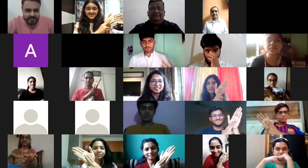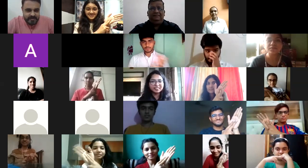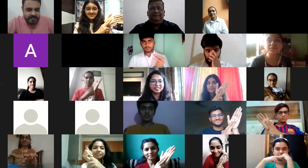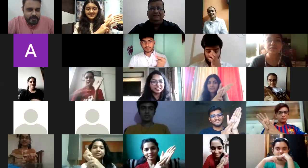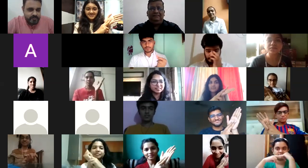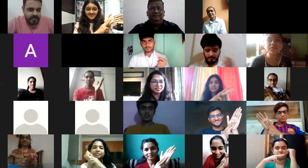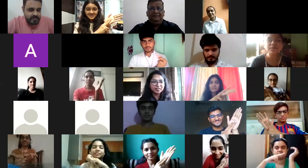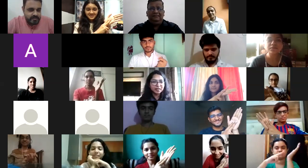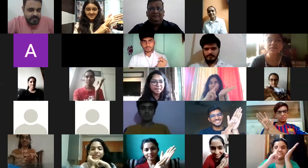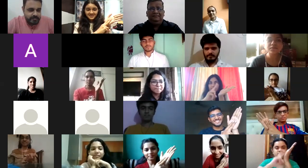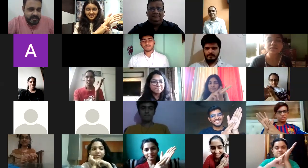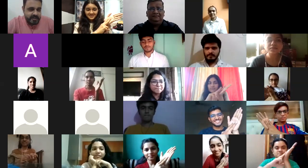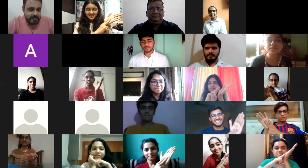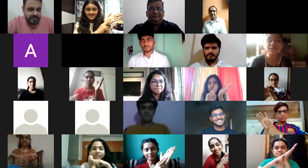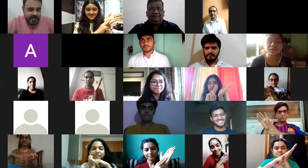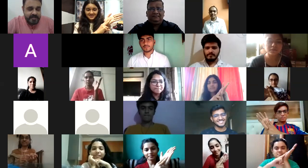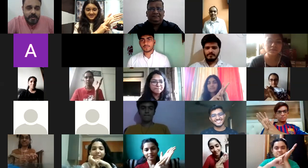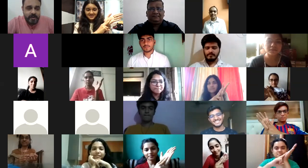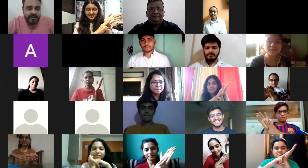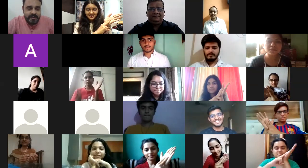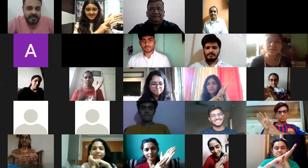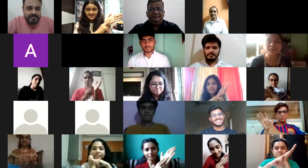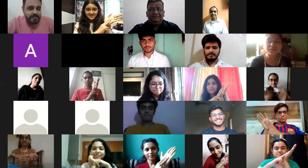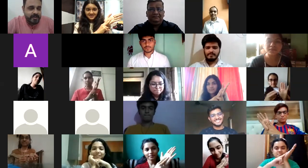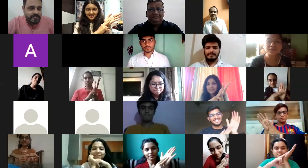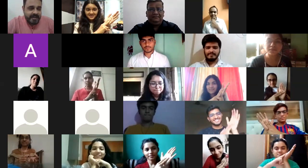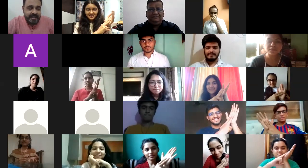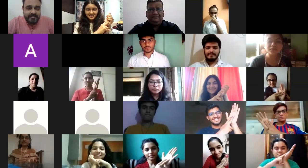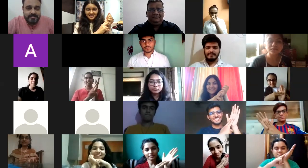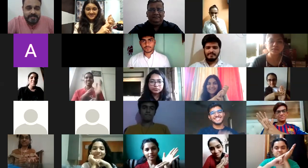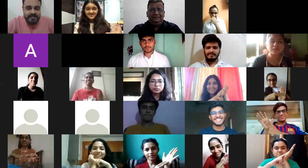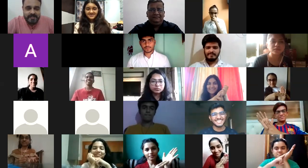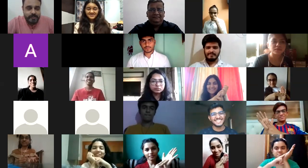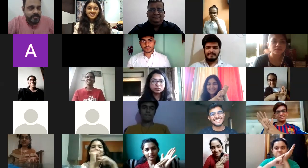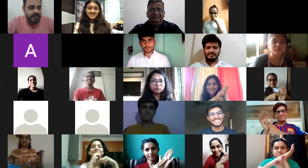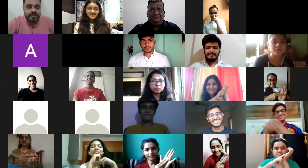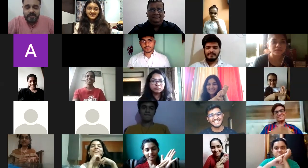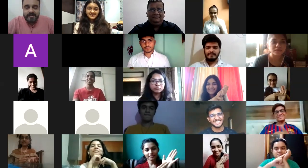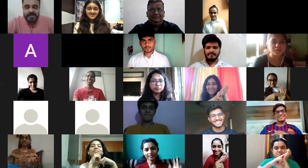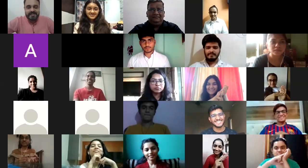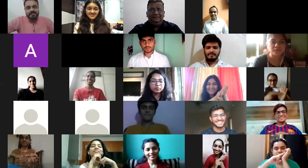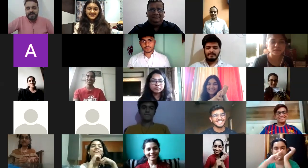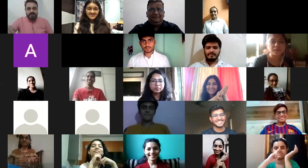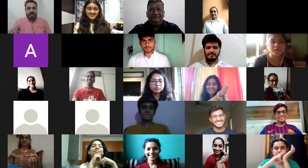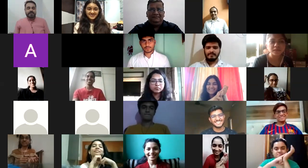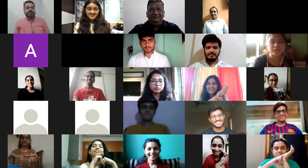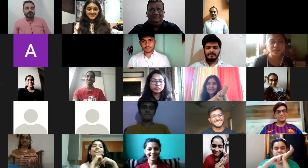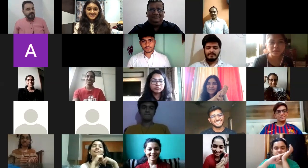think most of you are picking up. I think you all have done some kind of a sign language orientation already. But I'm happy that you are picking up